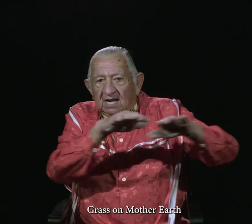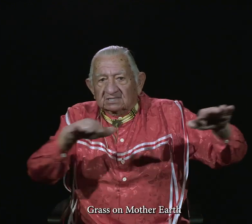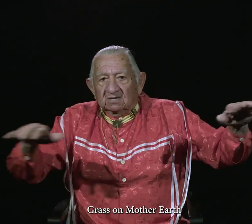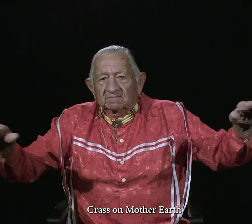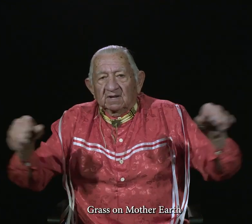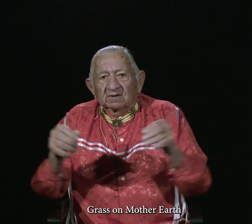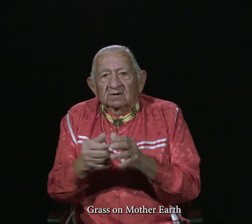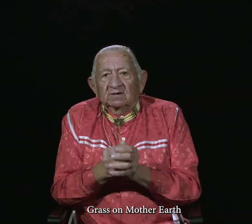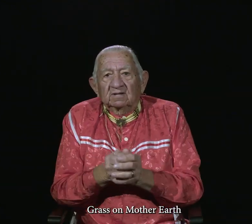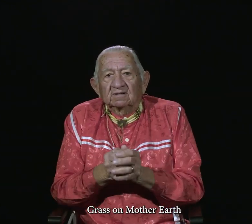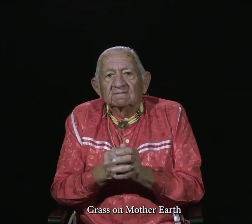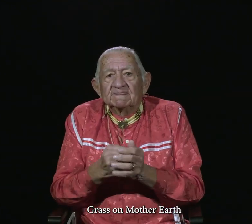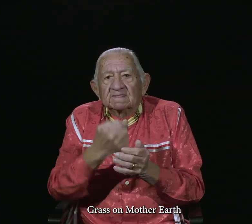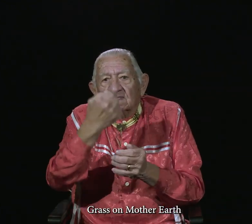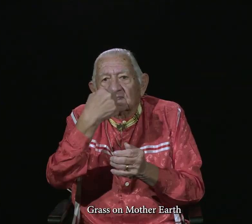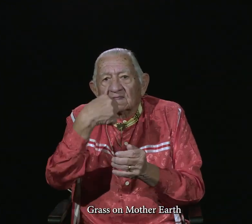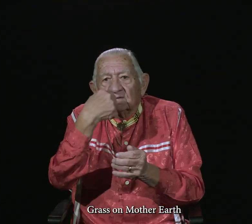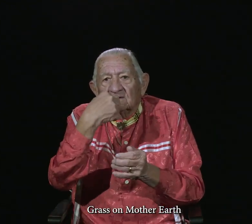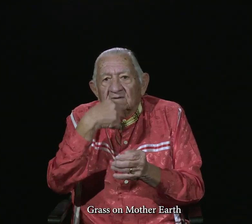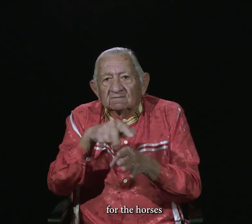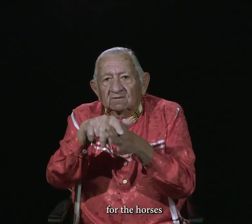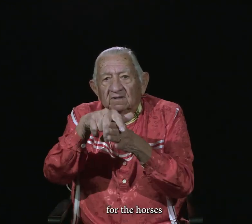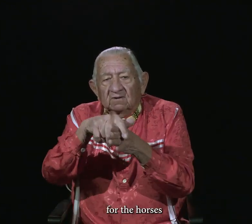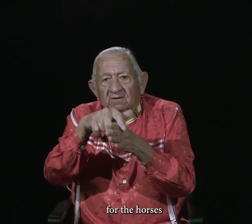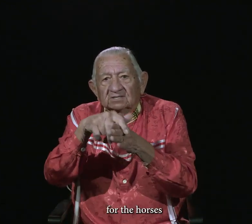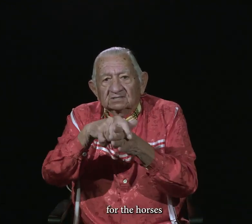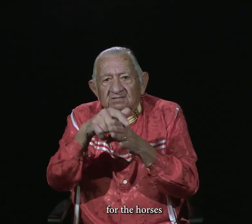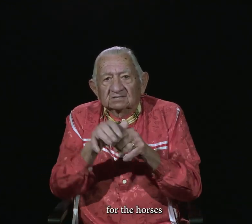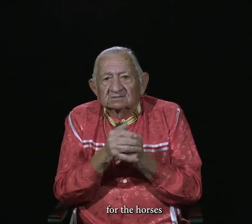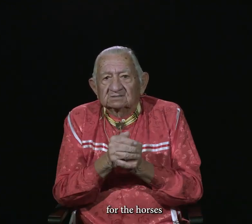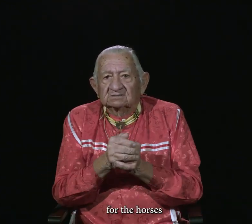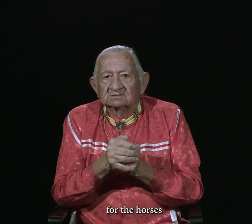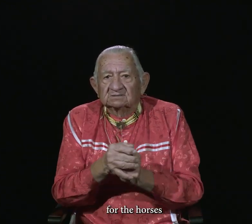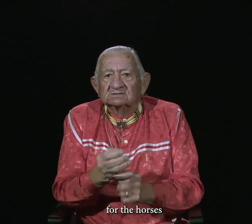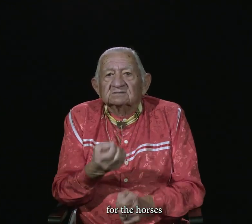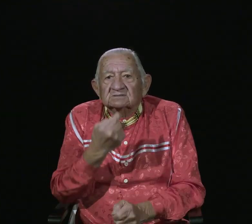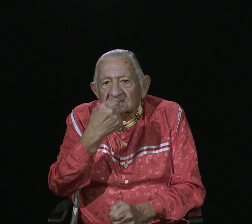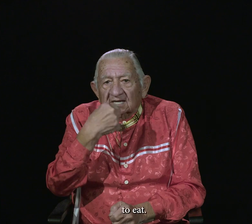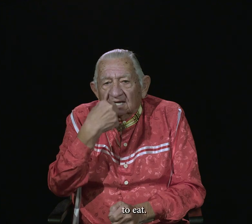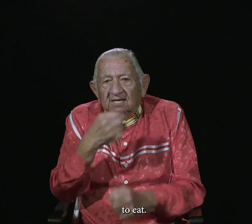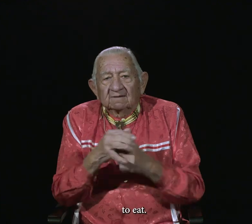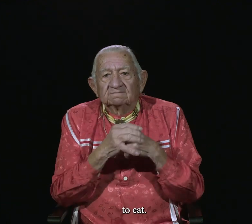Grass on Mother Earth for the horses to eat.